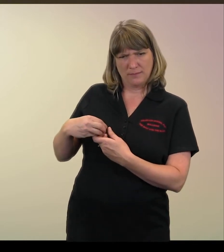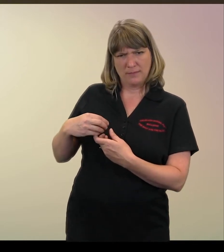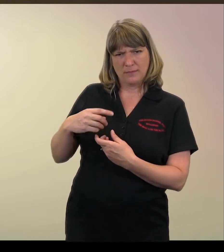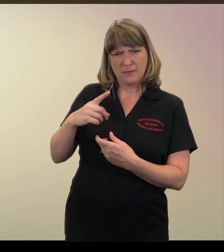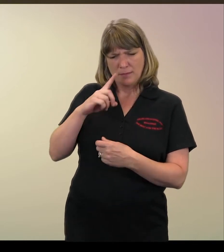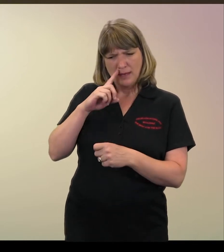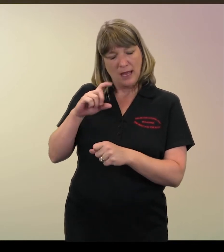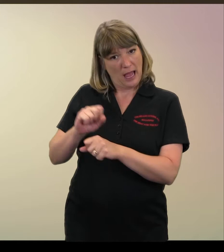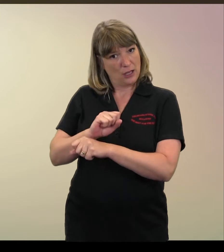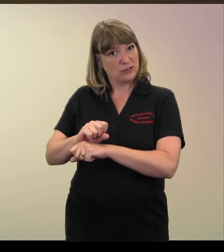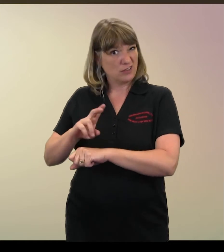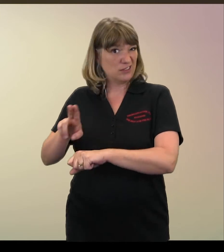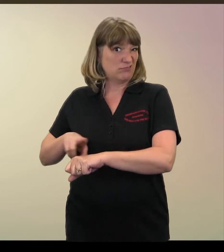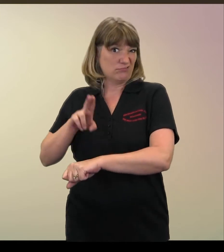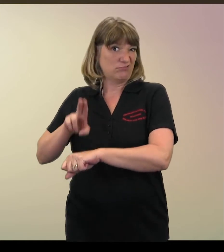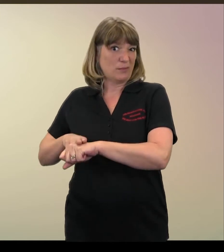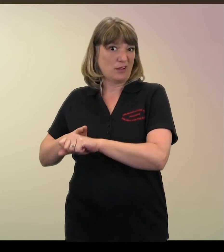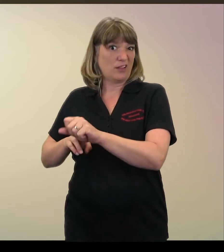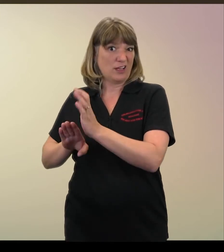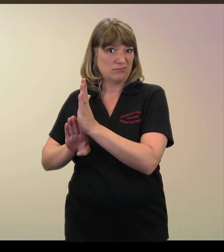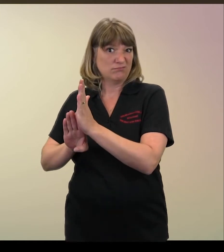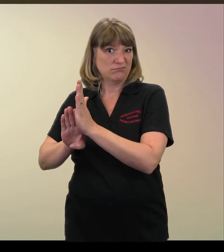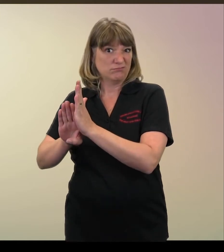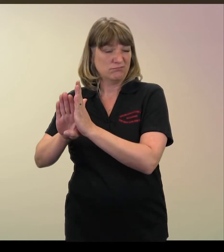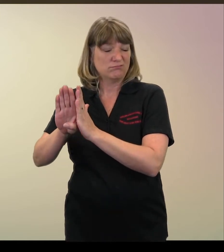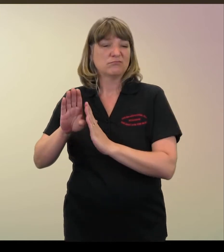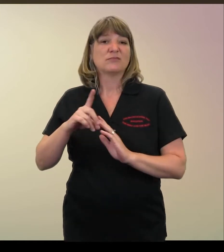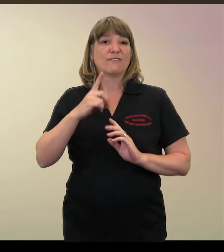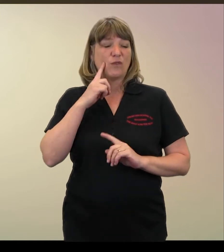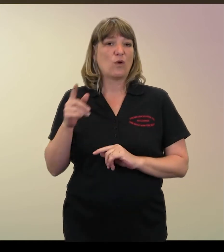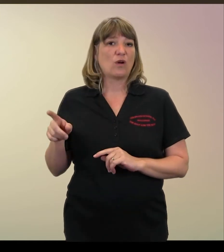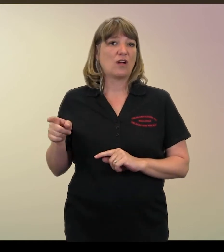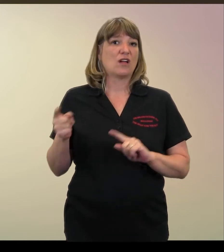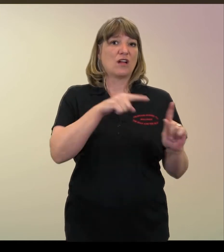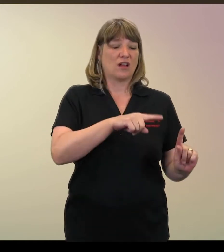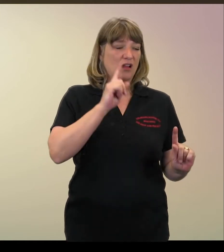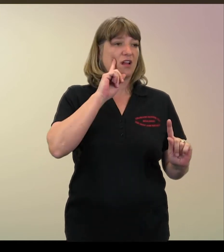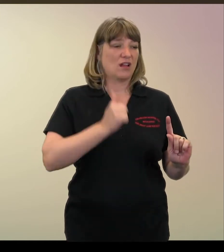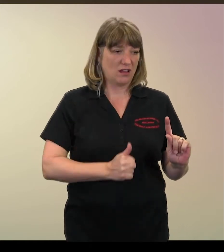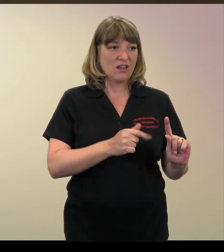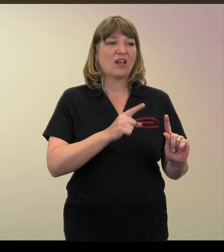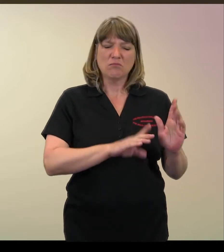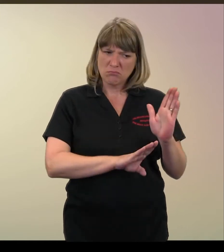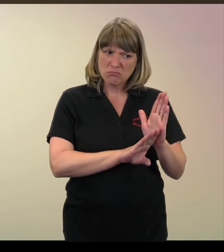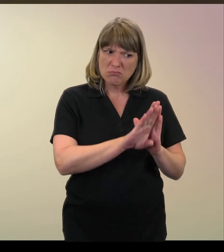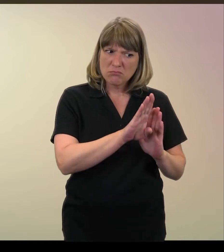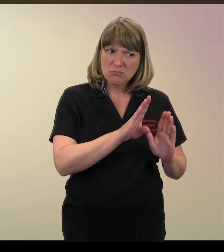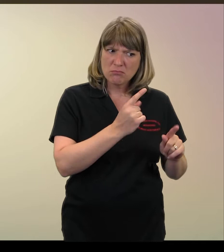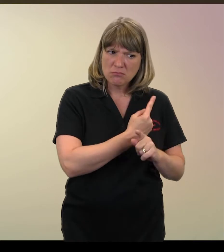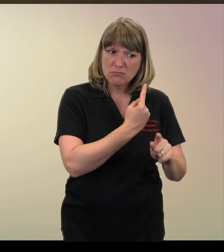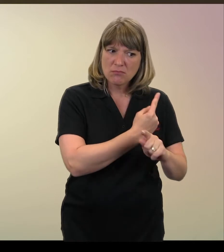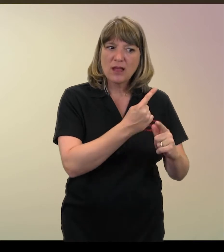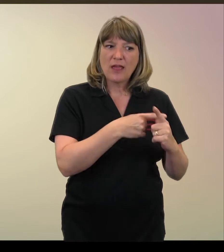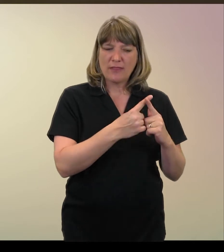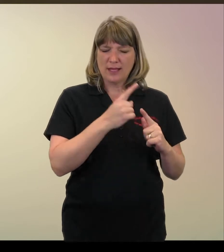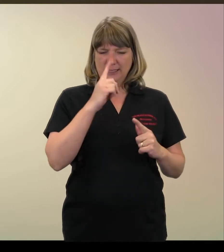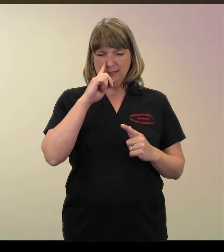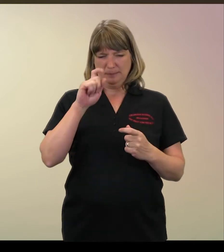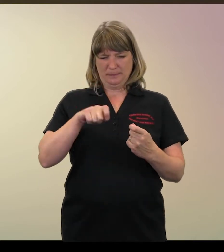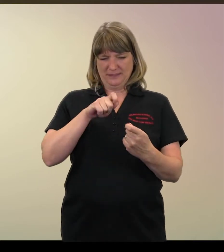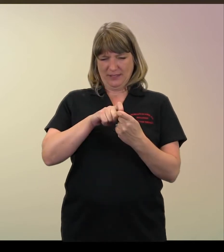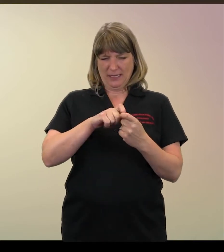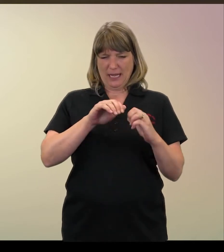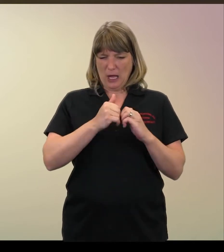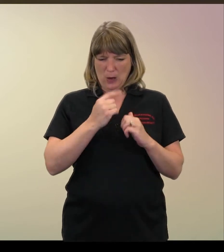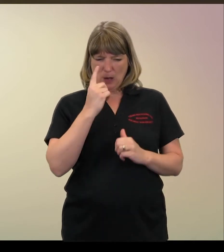among children who are actually typically developing, children with reduced hearing. And then we'll talk about how they specifically